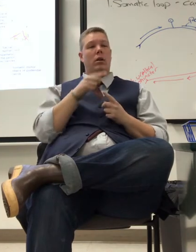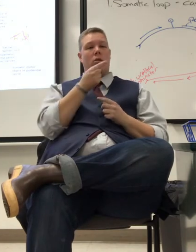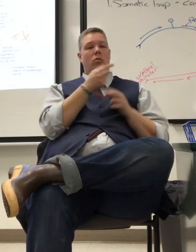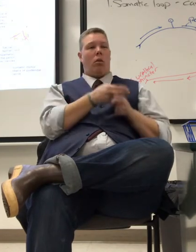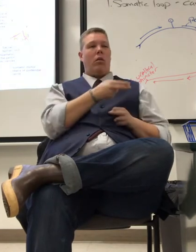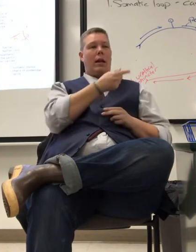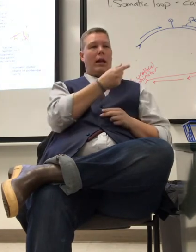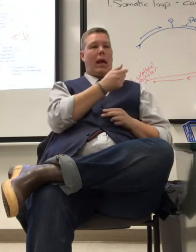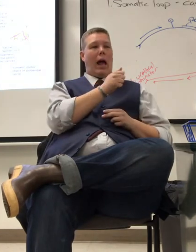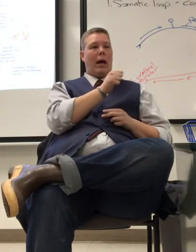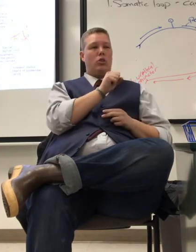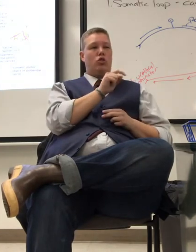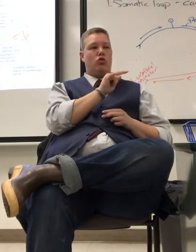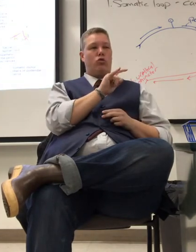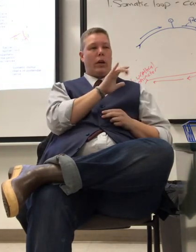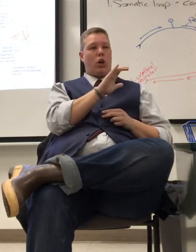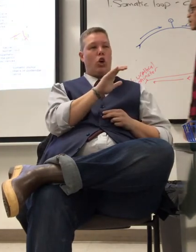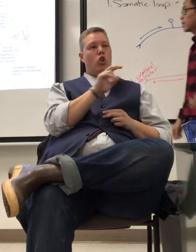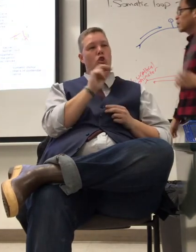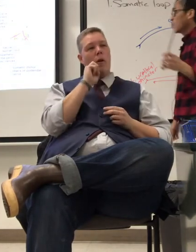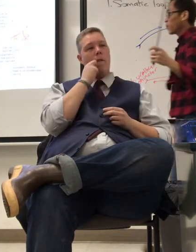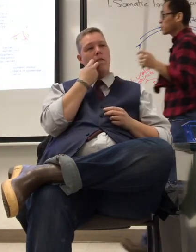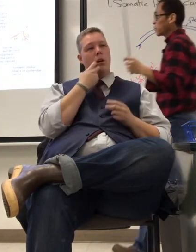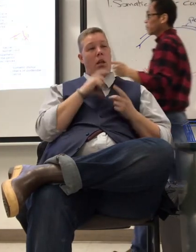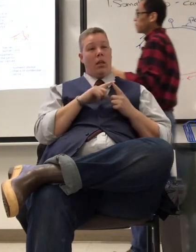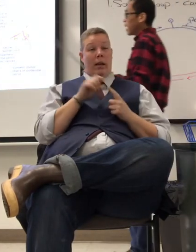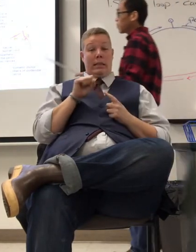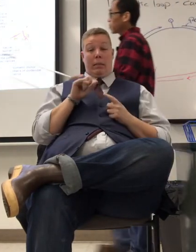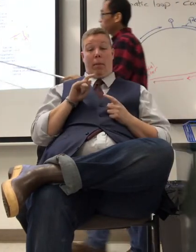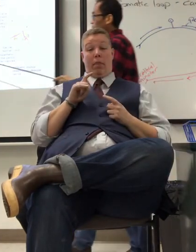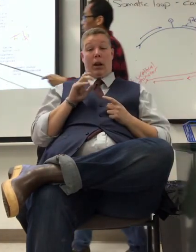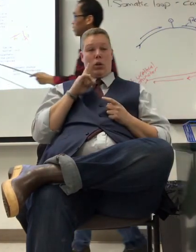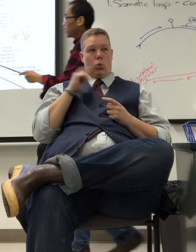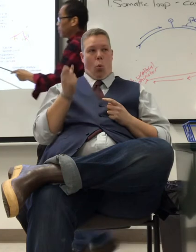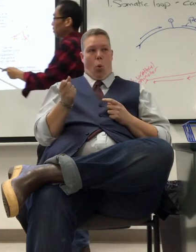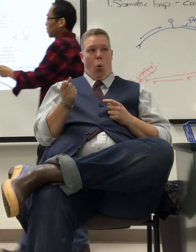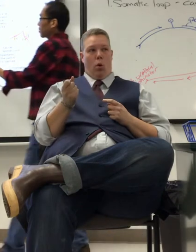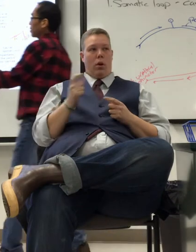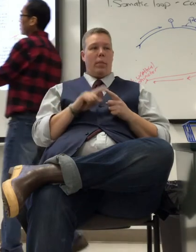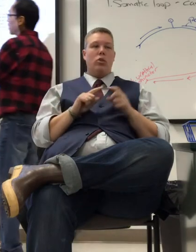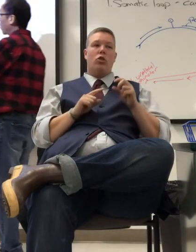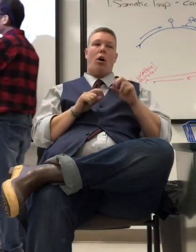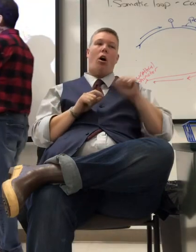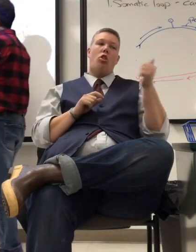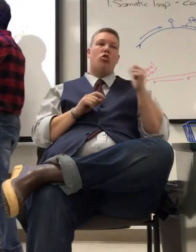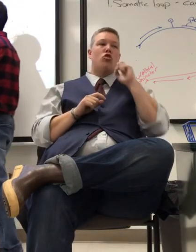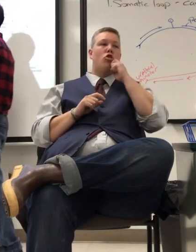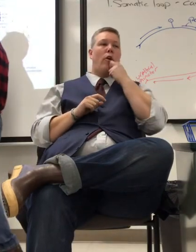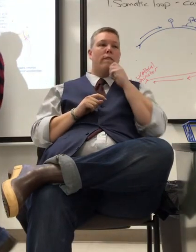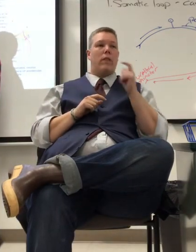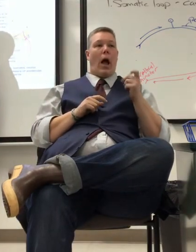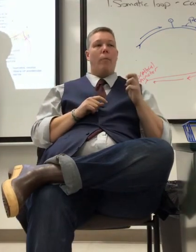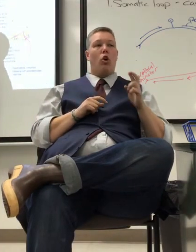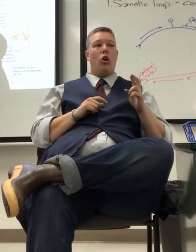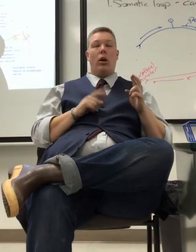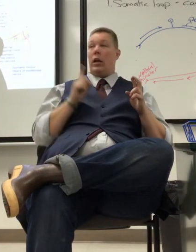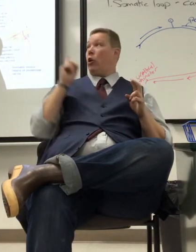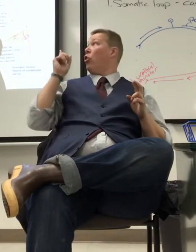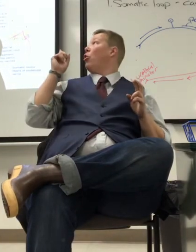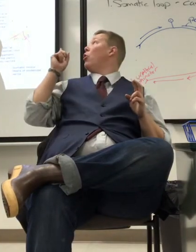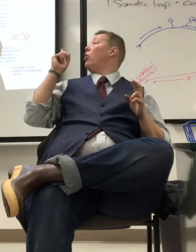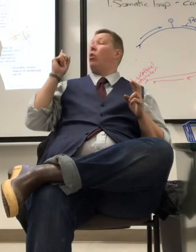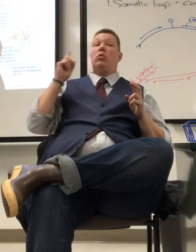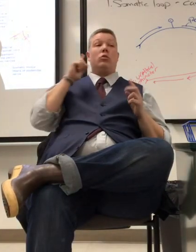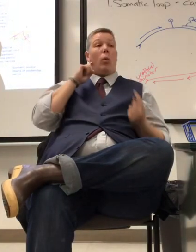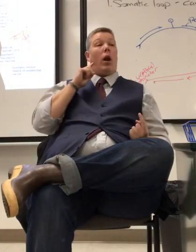The sympathetic response is to help you hold it in. Well, there's a nerve fiber here going up to the